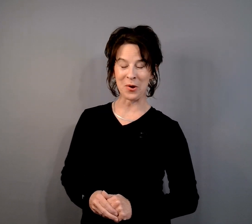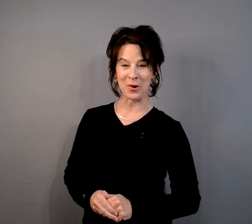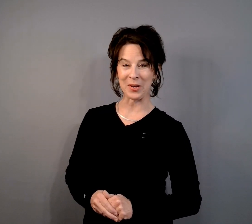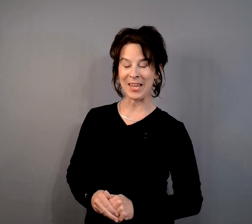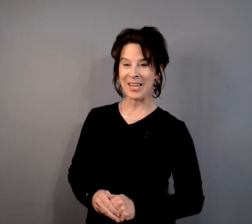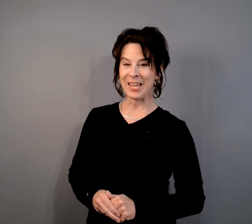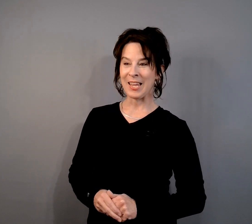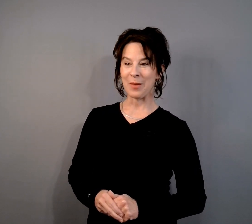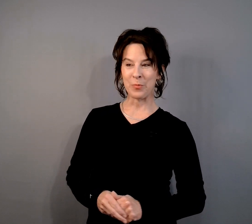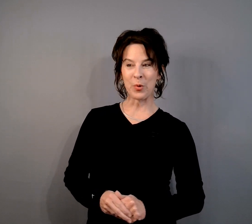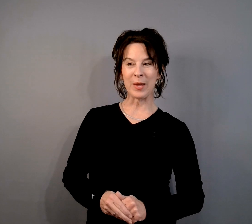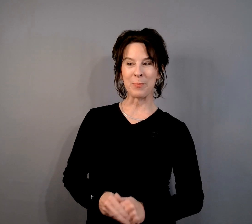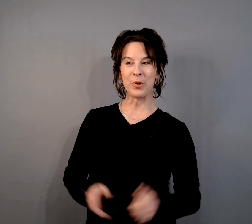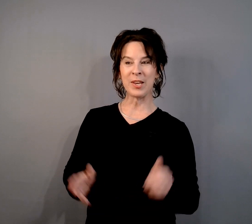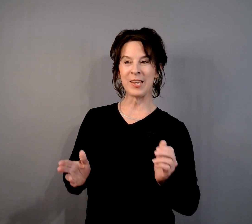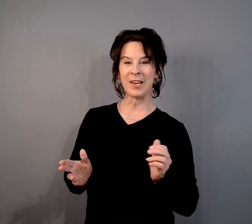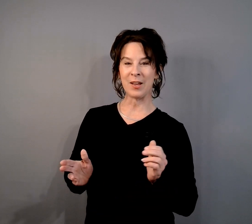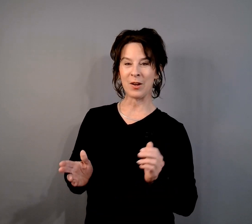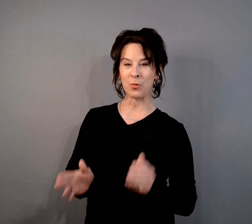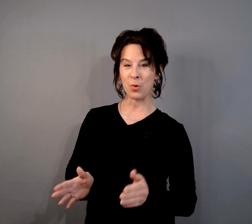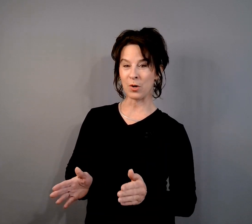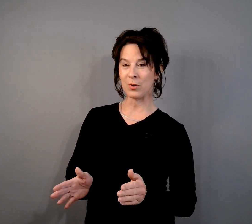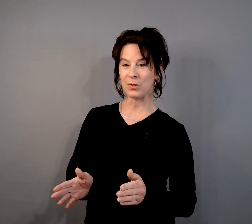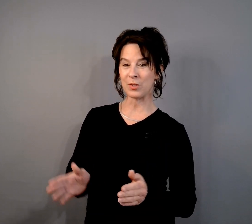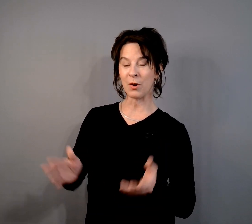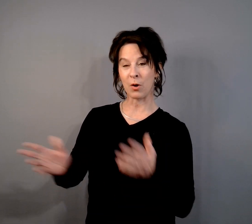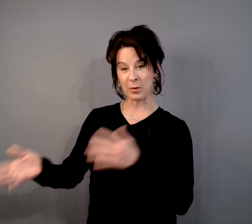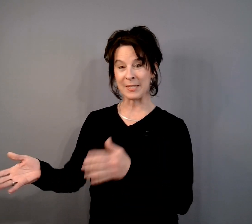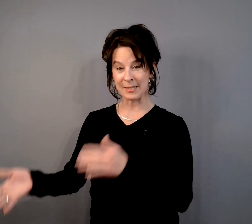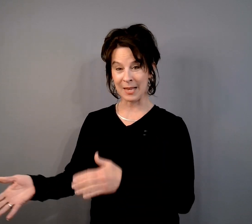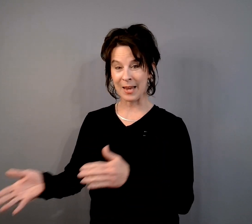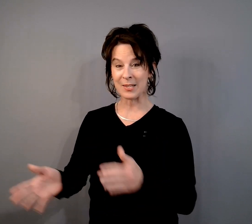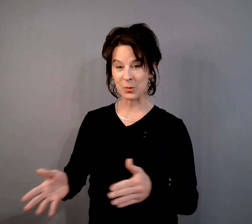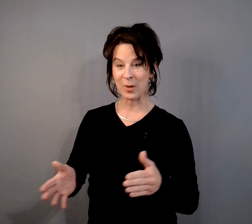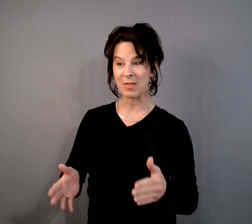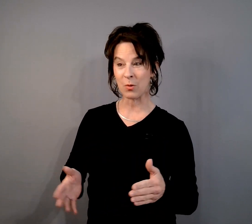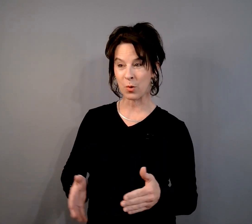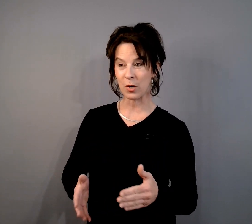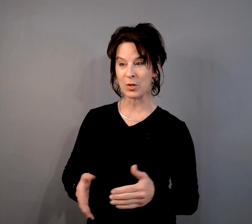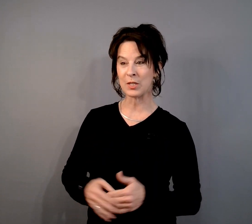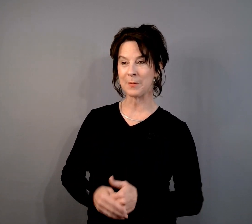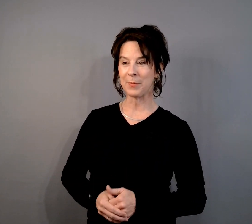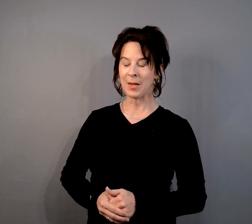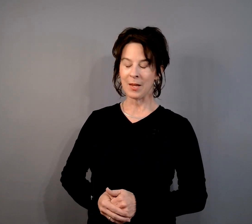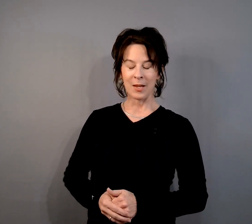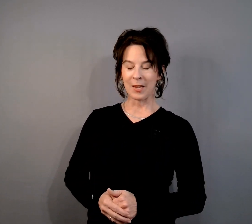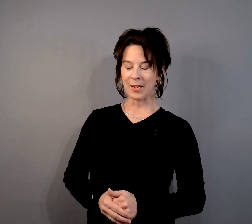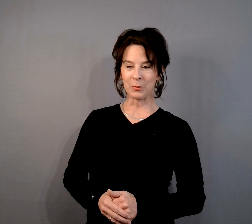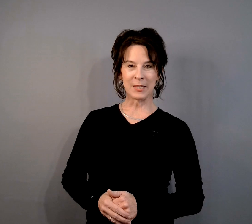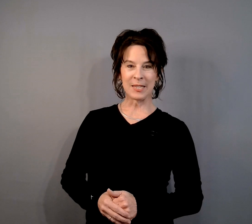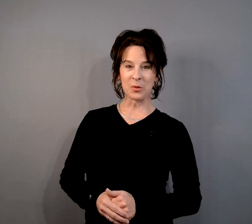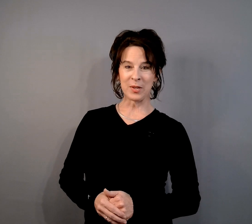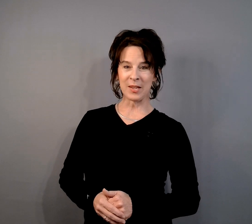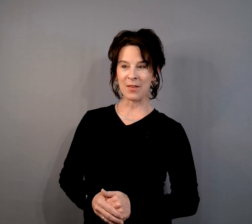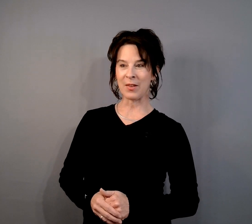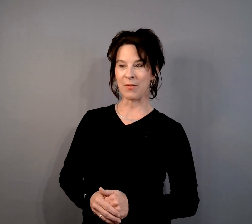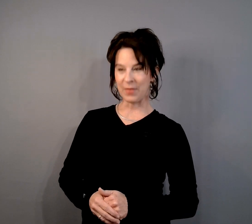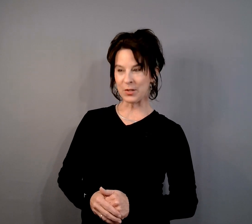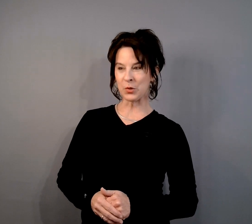song. And boy, putting words or putting signs with the words, it really is going to give a